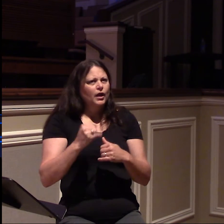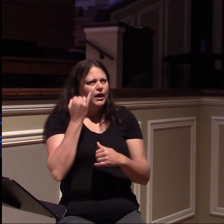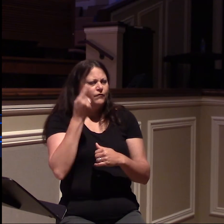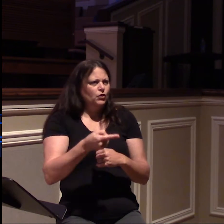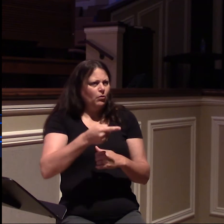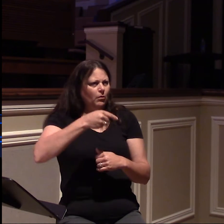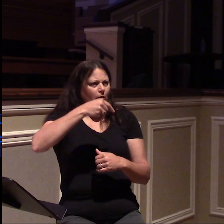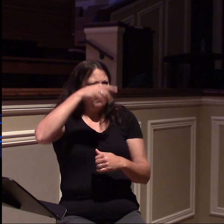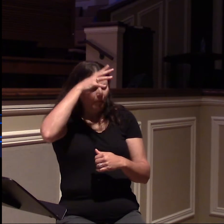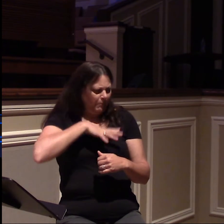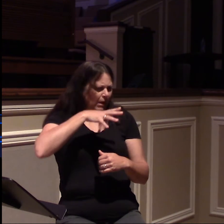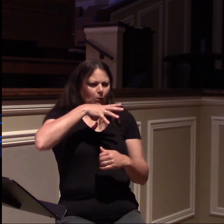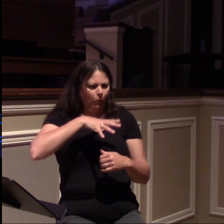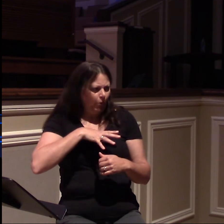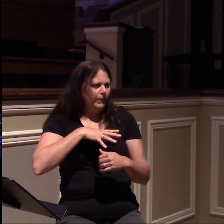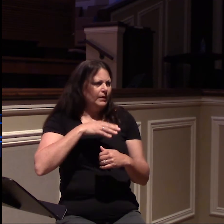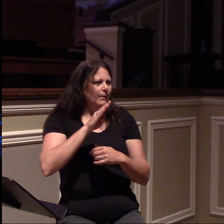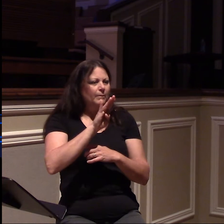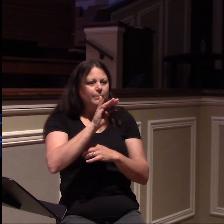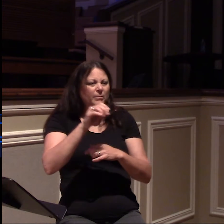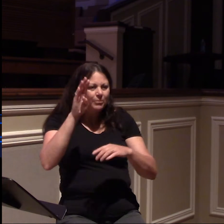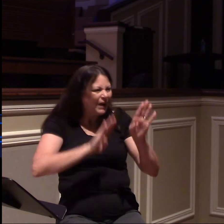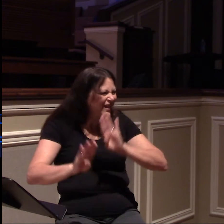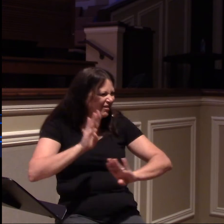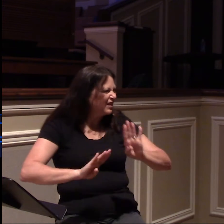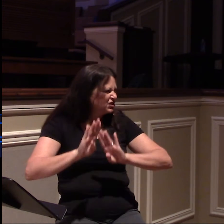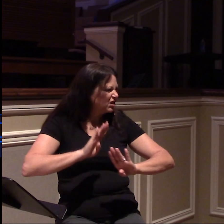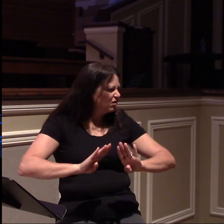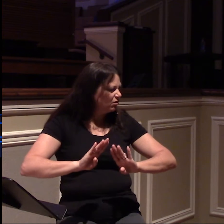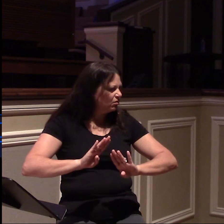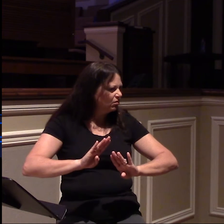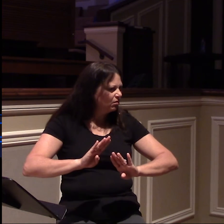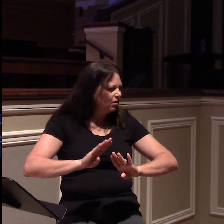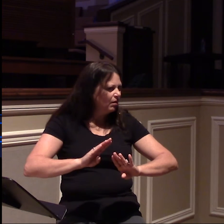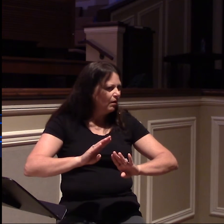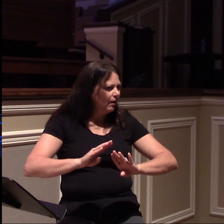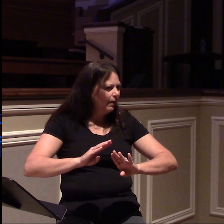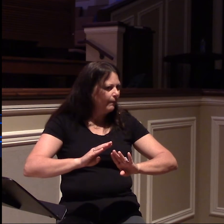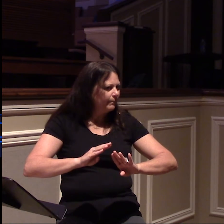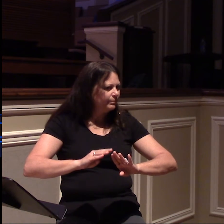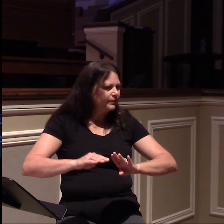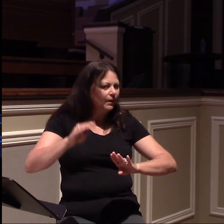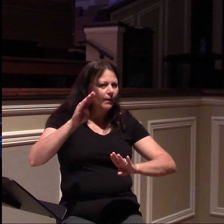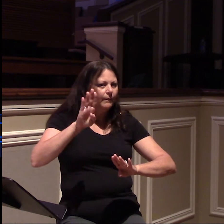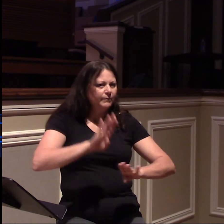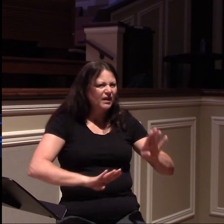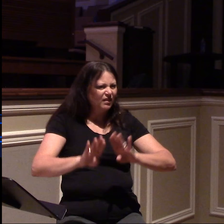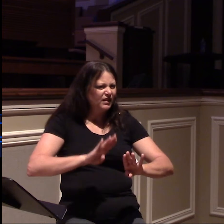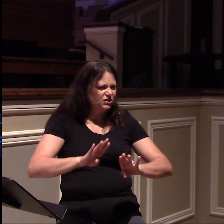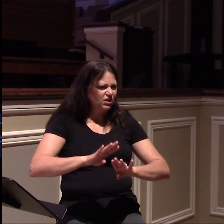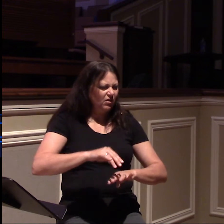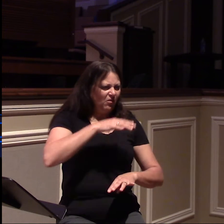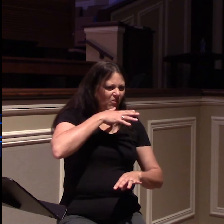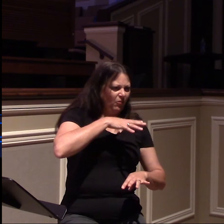teaches, just because the way it is. The only thing there are biological males and females. That's what it means to